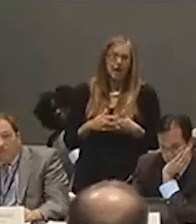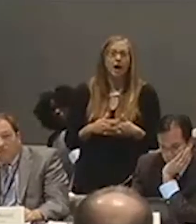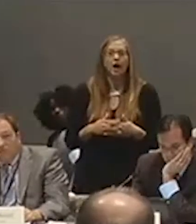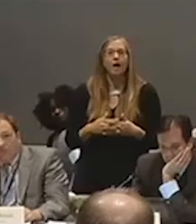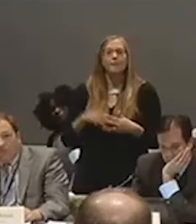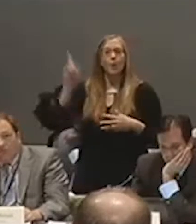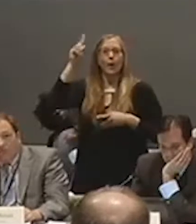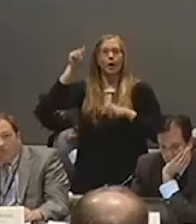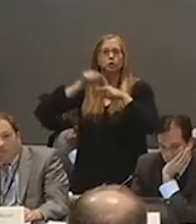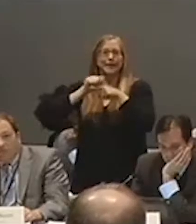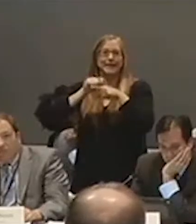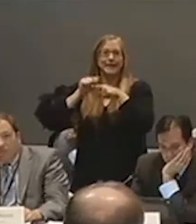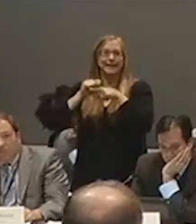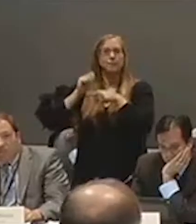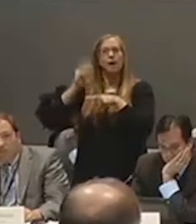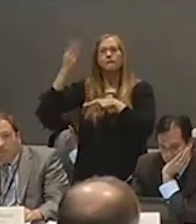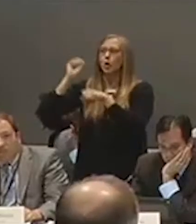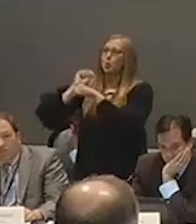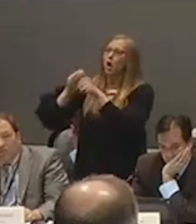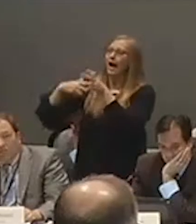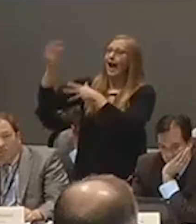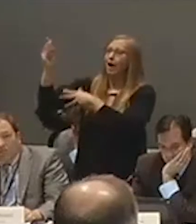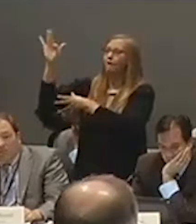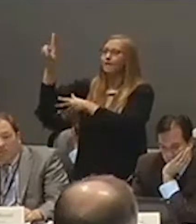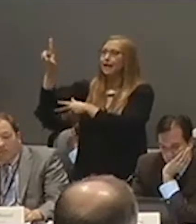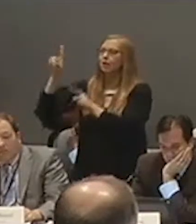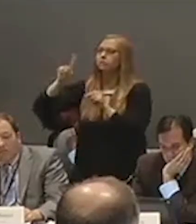weren't being trained for that. And so